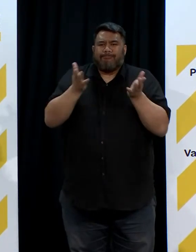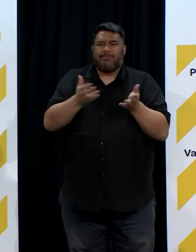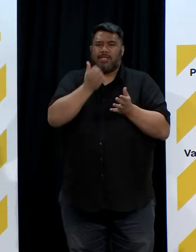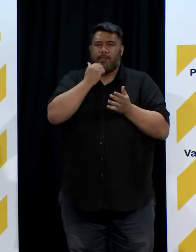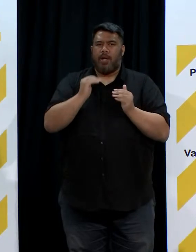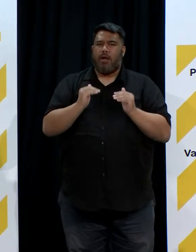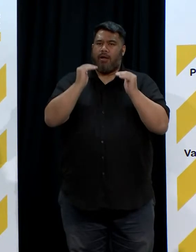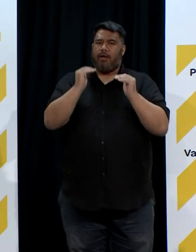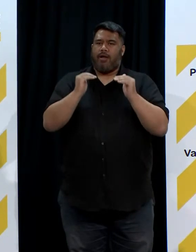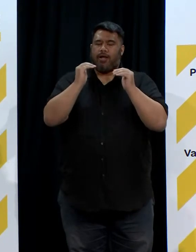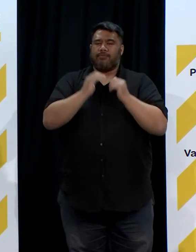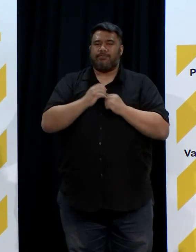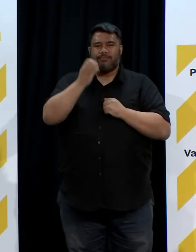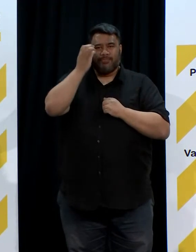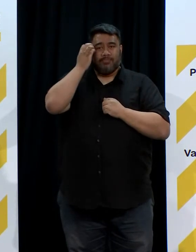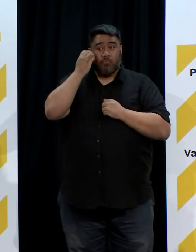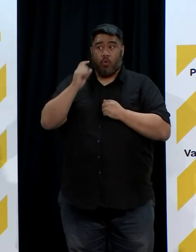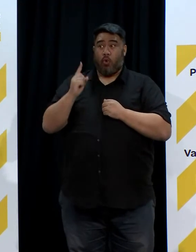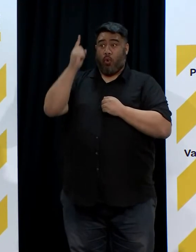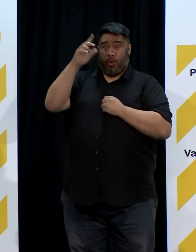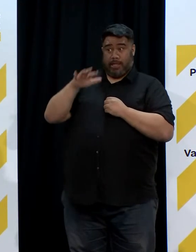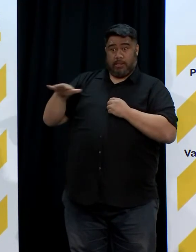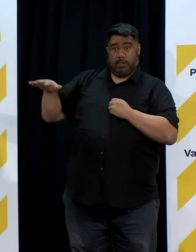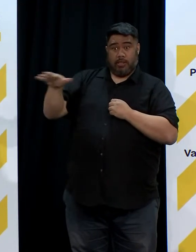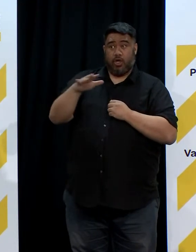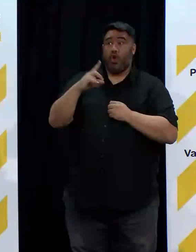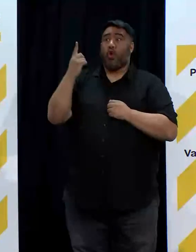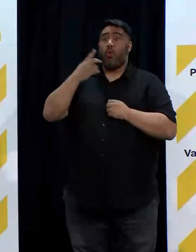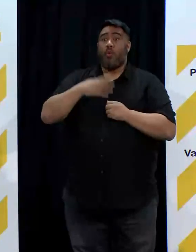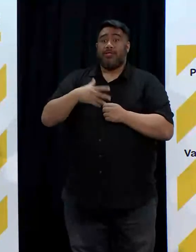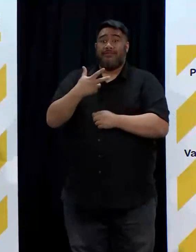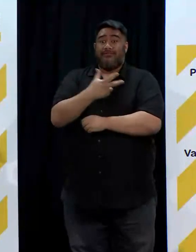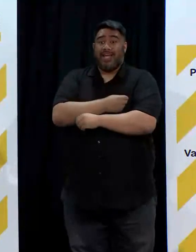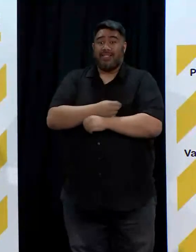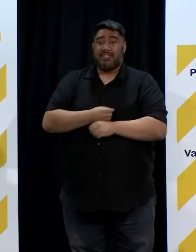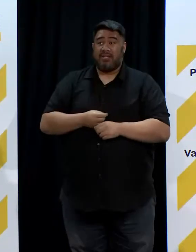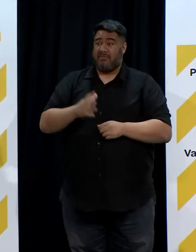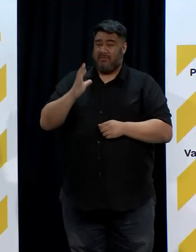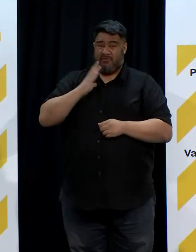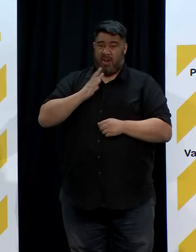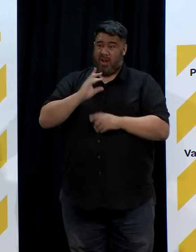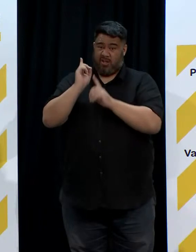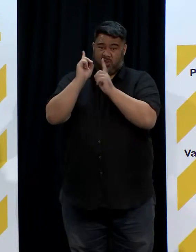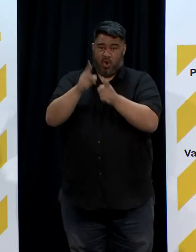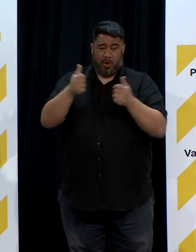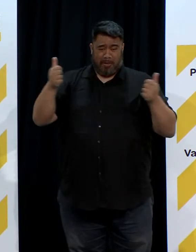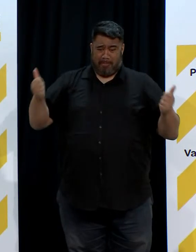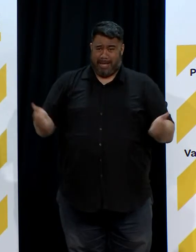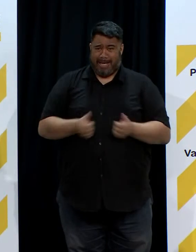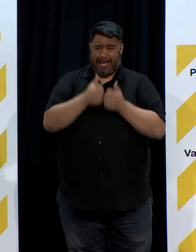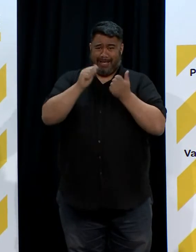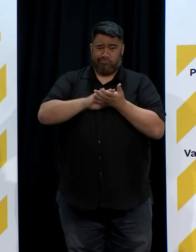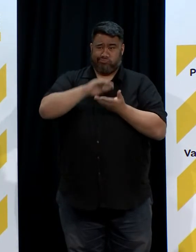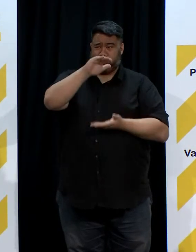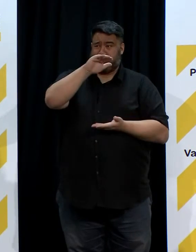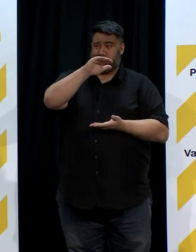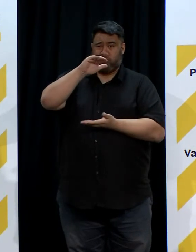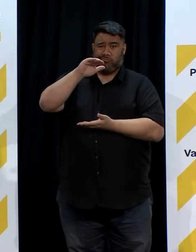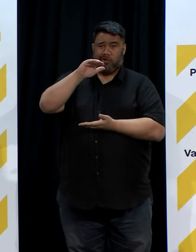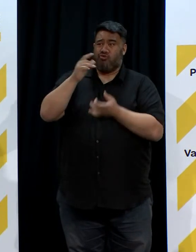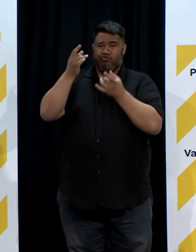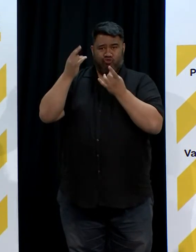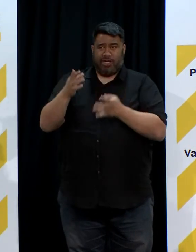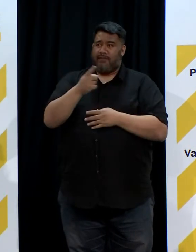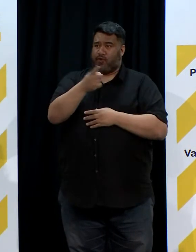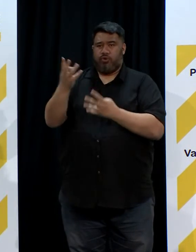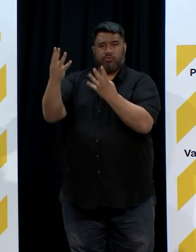issue if people in Auckland want to be vaccinated. This weekend, there are going to be enormous opportunities for people to go out and get vaccinated.